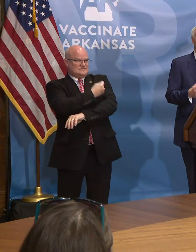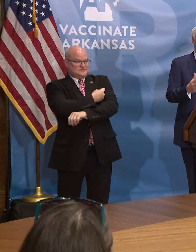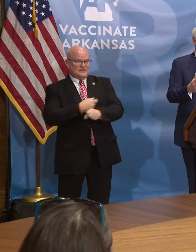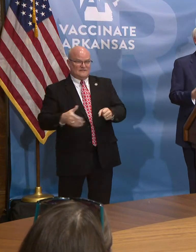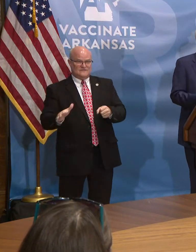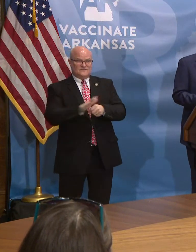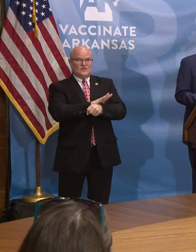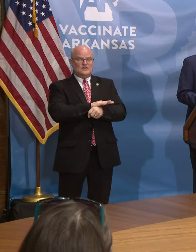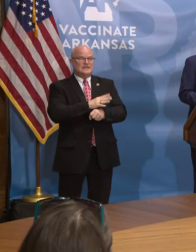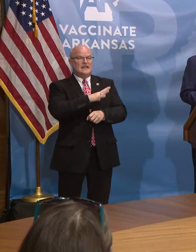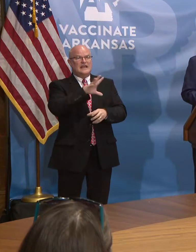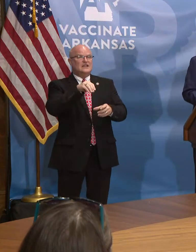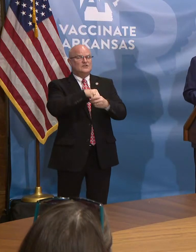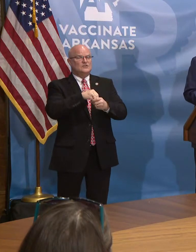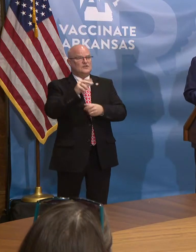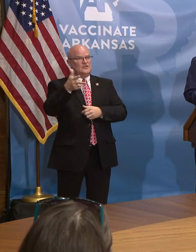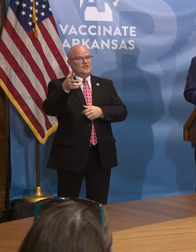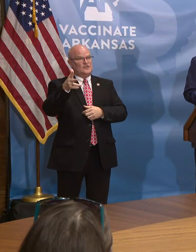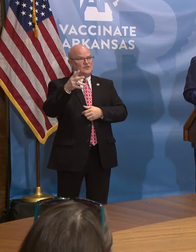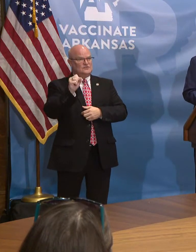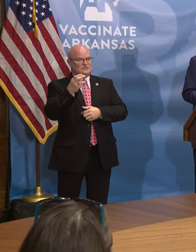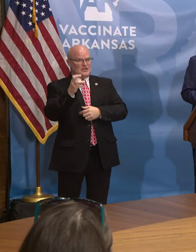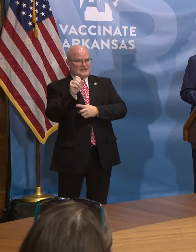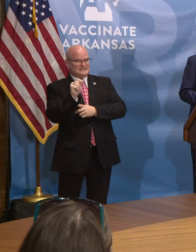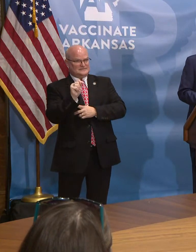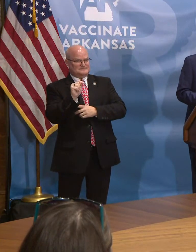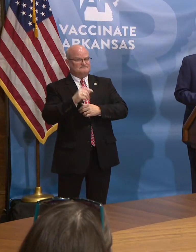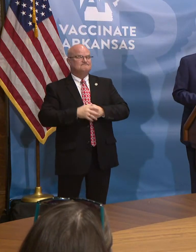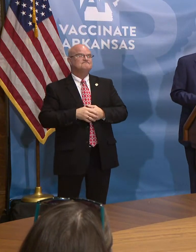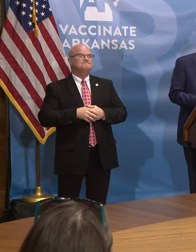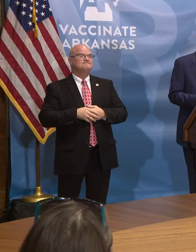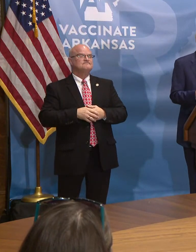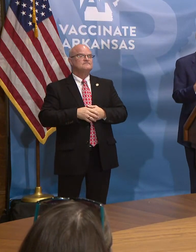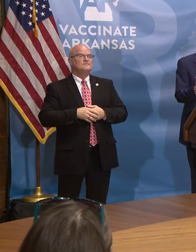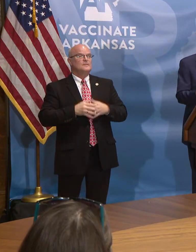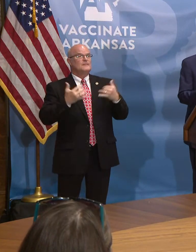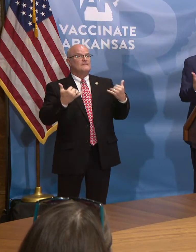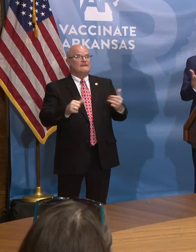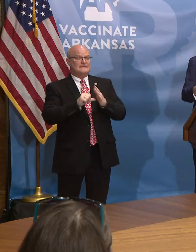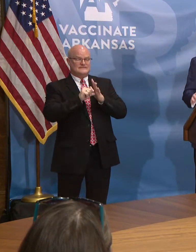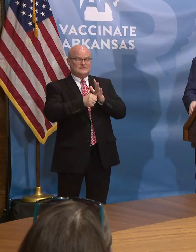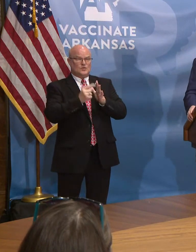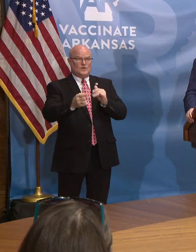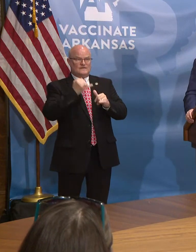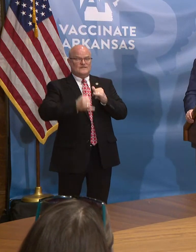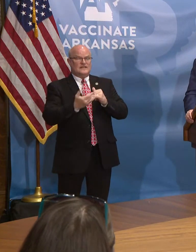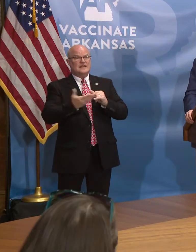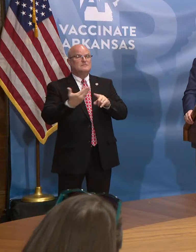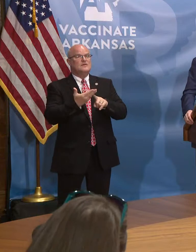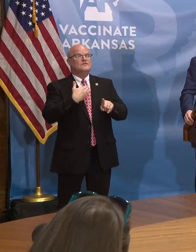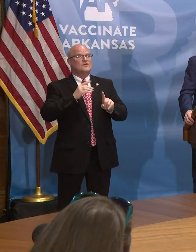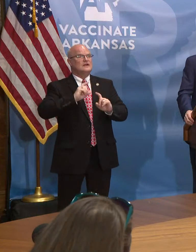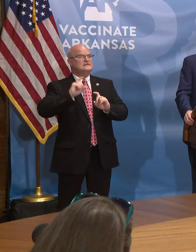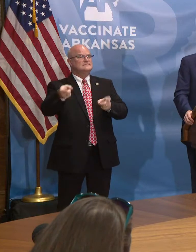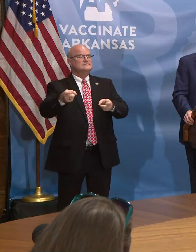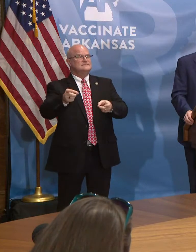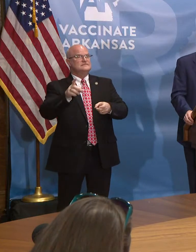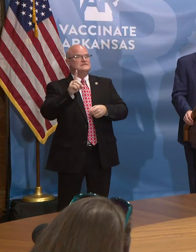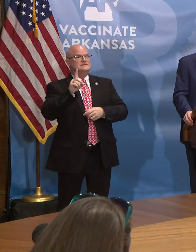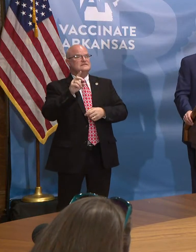fully vaccinated, including boosted. Now, I want to emphasize one final point before I turn over